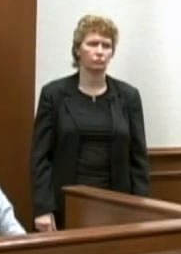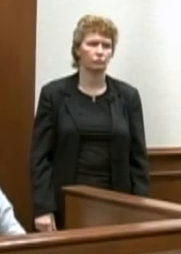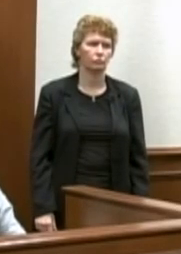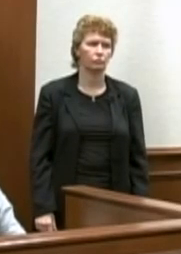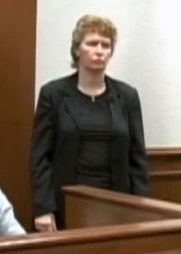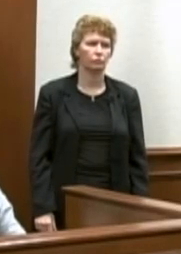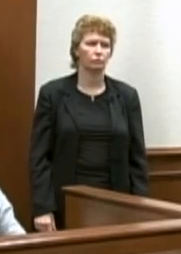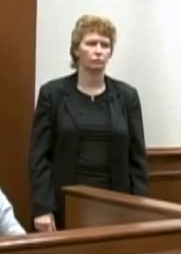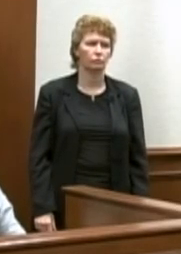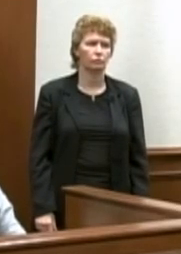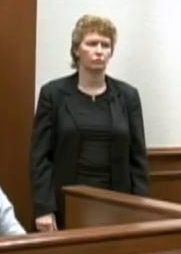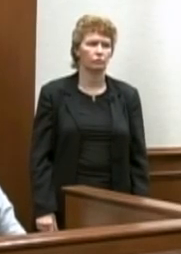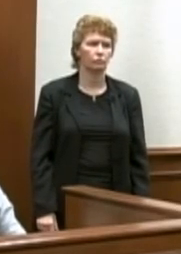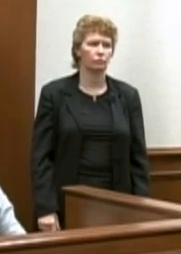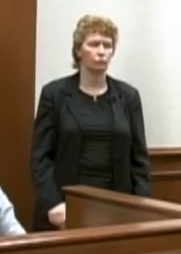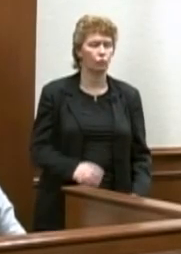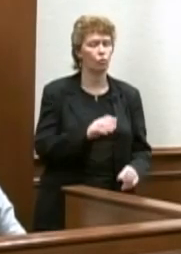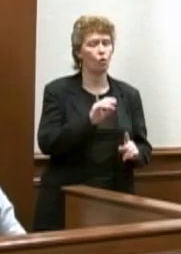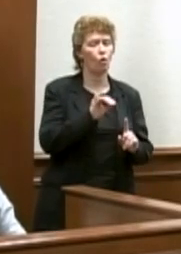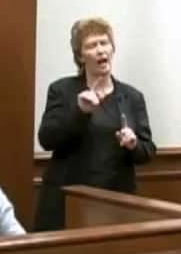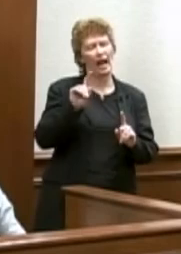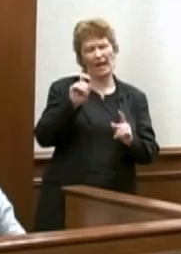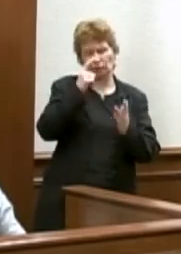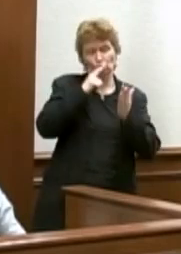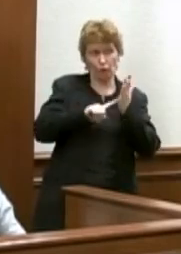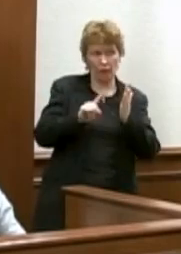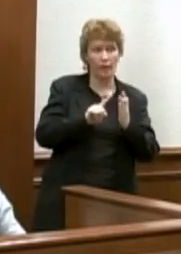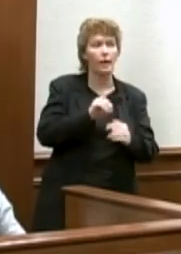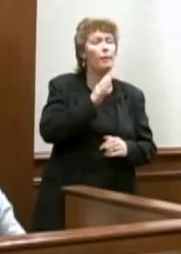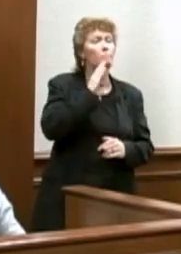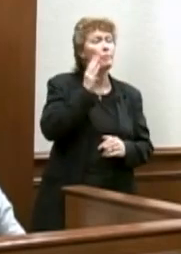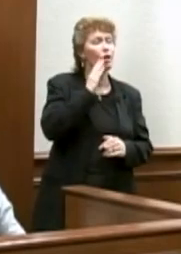upset that he reported it to the sheriff?